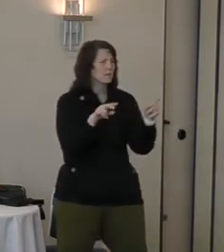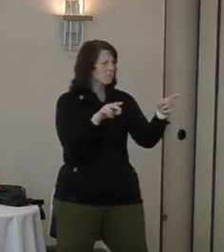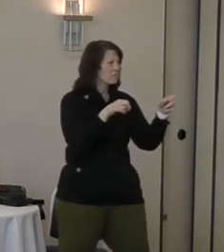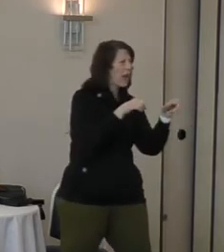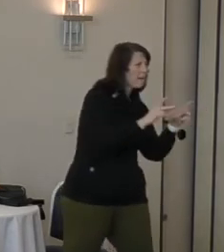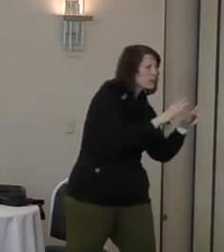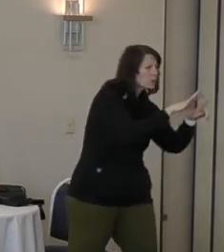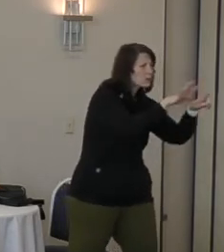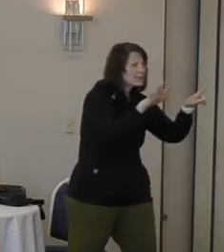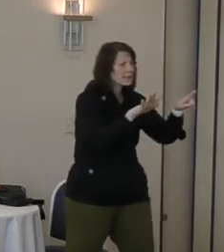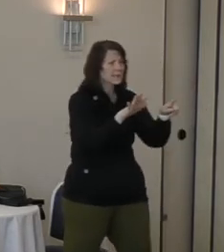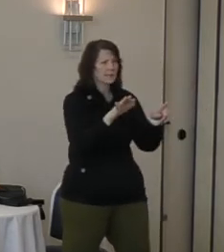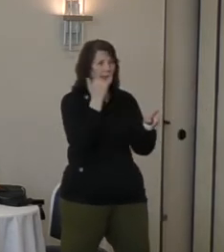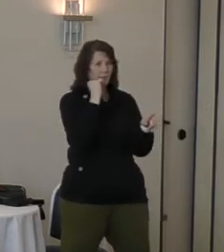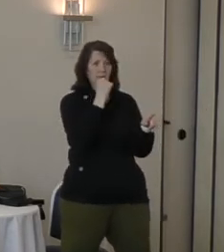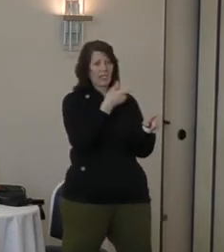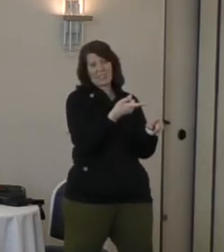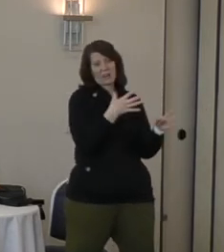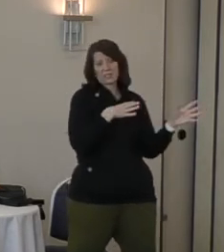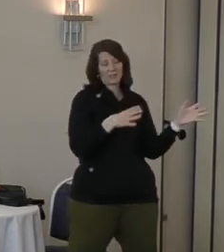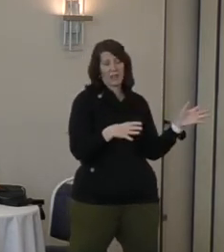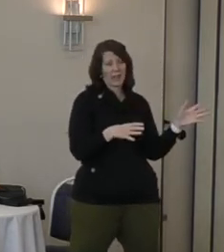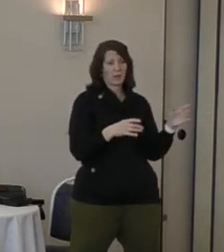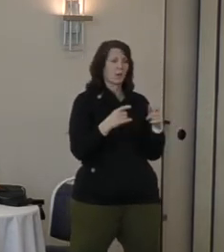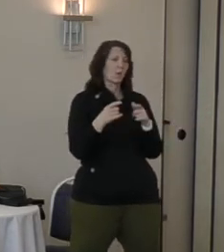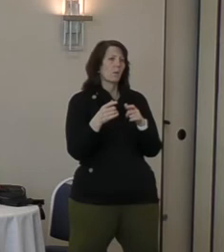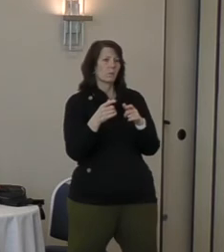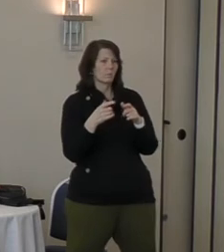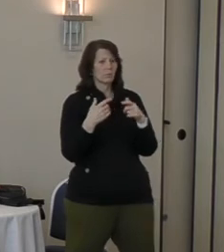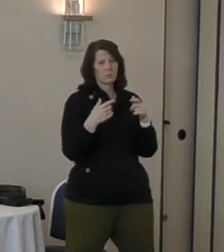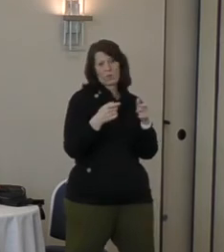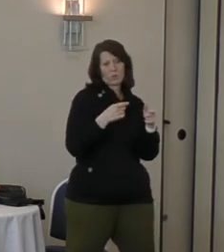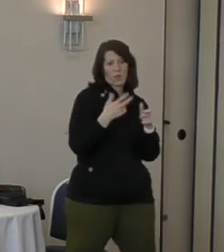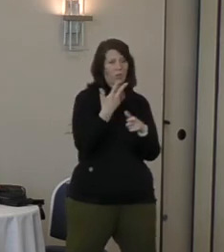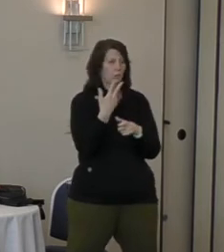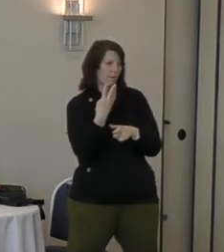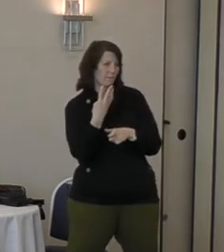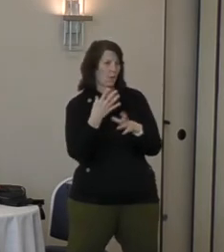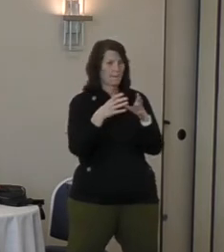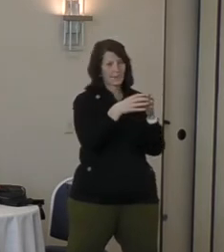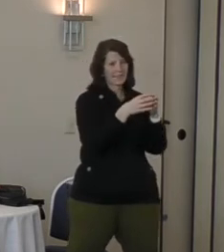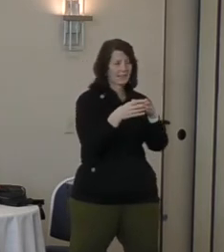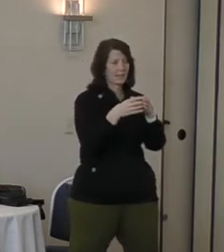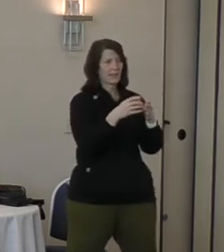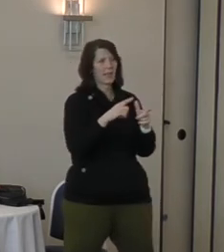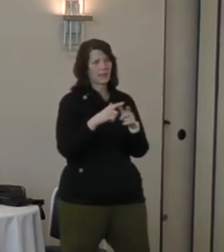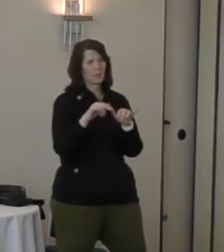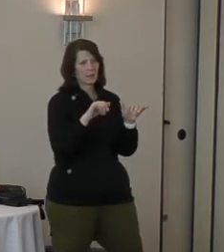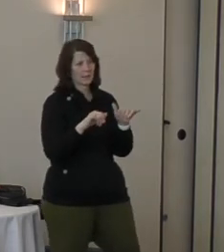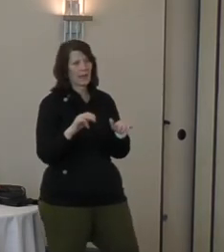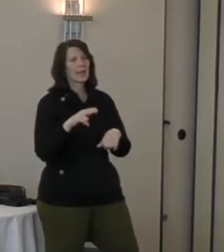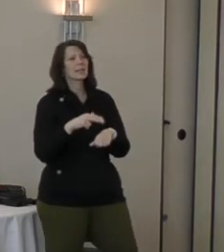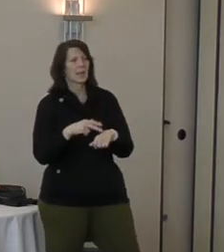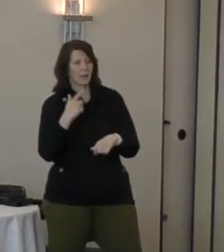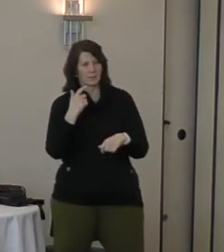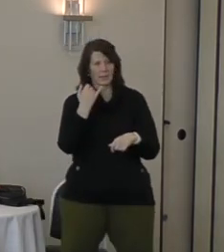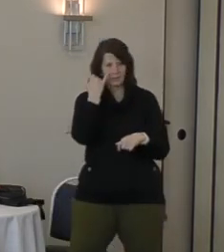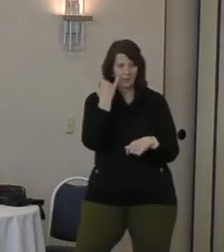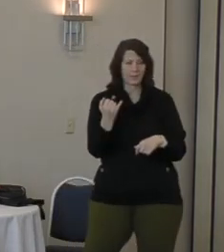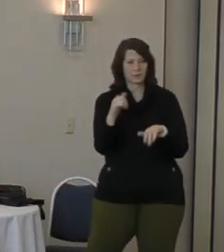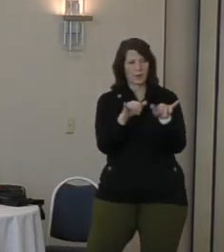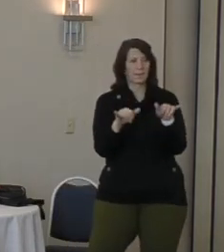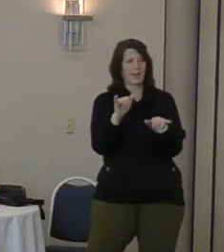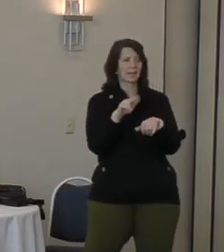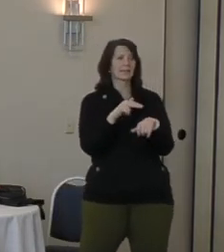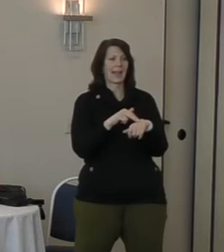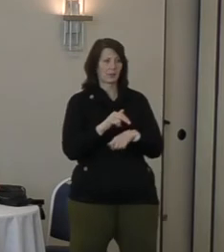opportunities. And if they're not there, that's fine. We'll run 3 or 4 phases, we'll play a possession game, and then we'll get into our pattern naturally. Because if you get into your